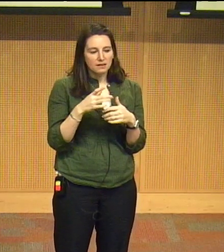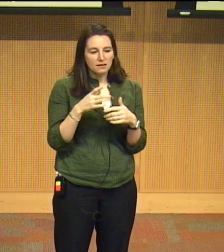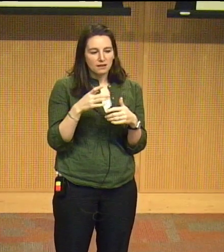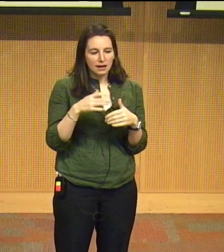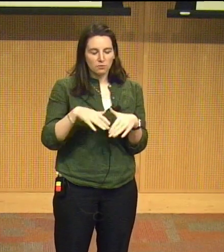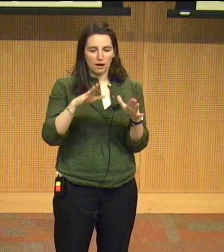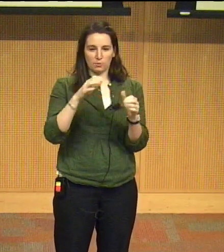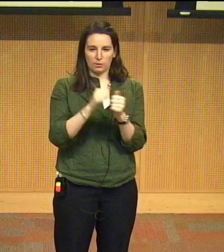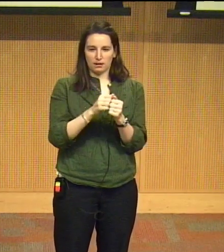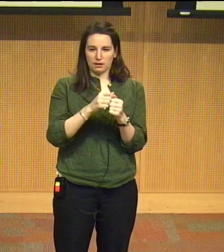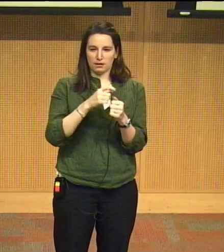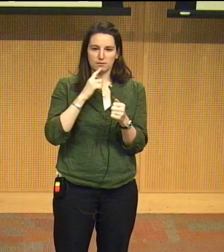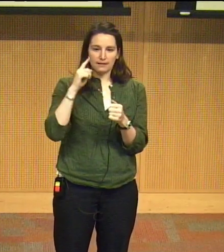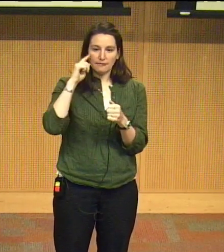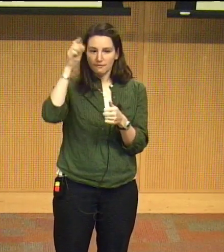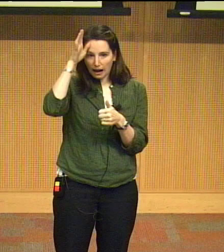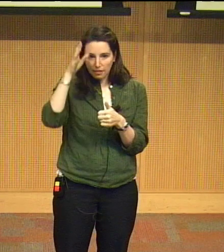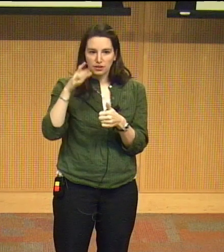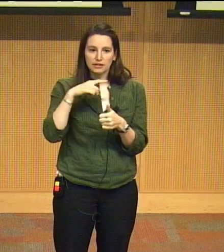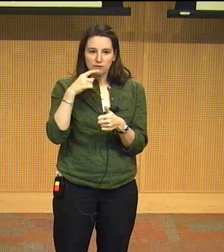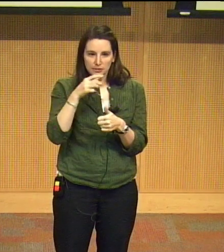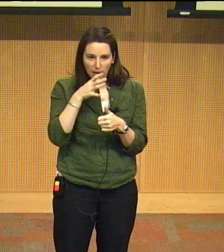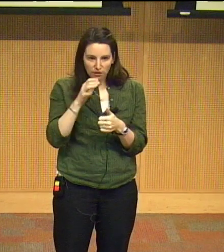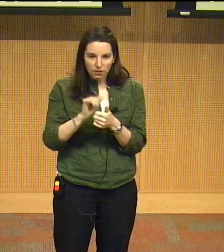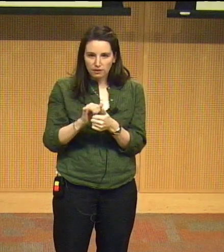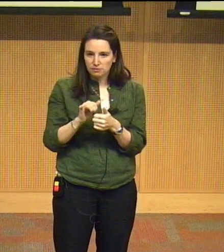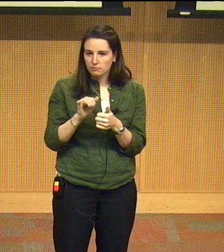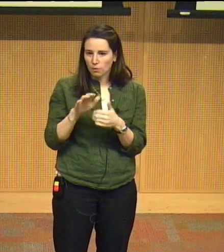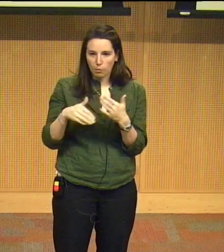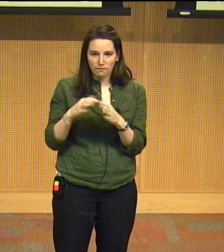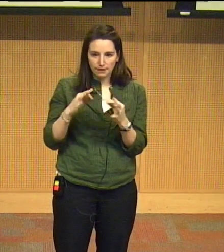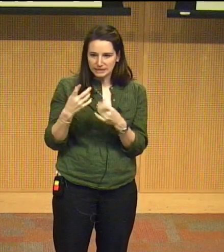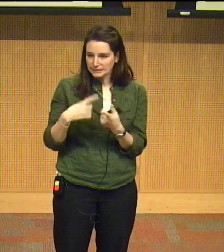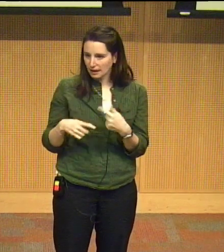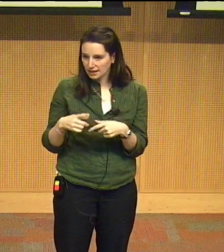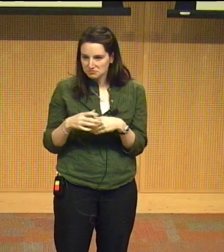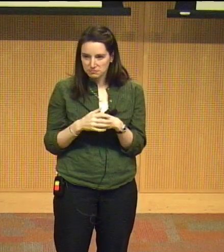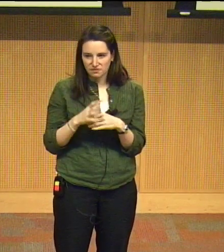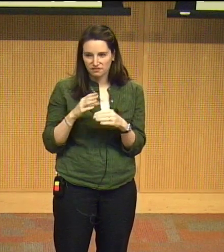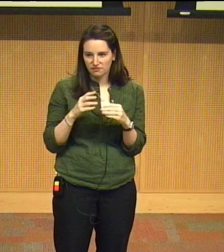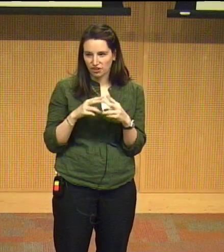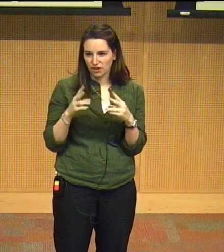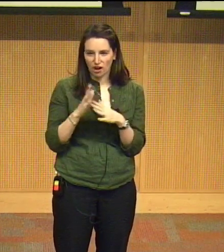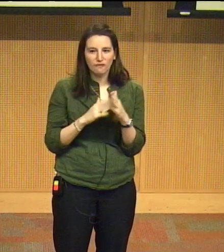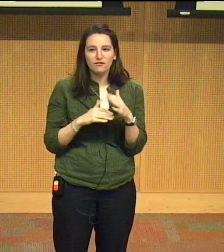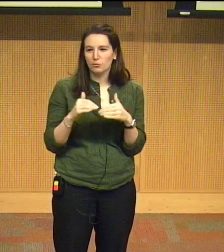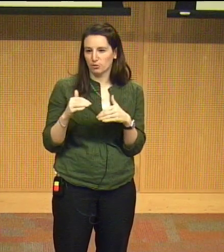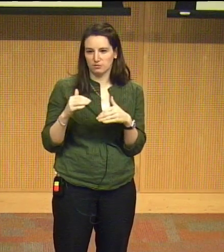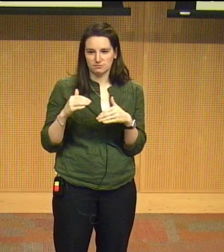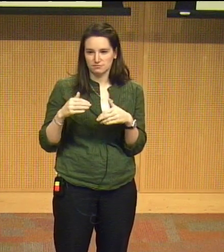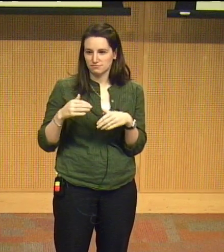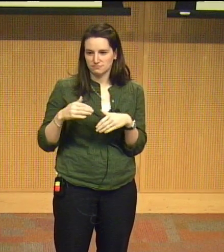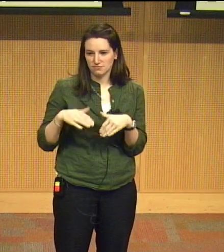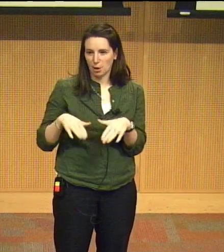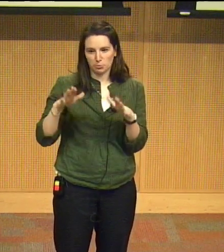I grew up with a deaf father, hearing mother, the whole family side. Very comfortable